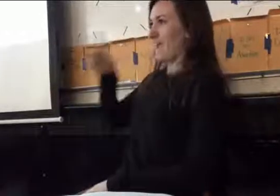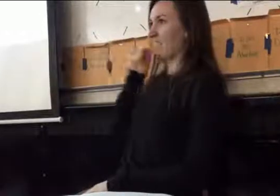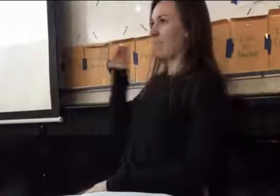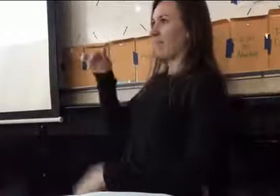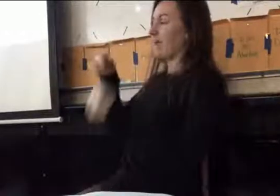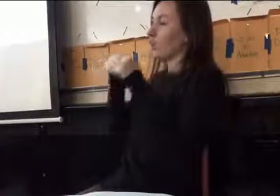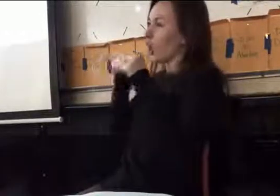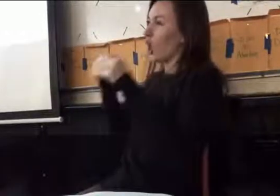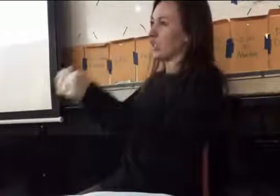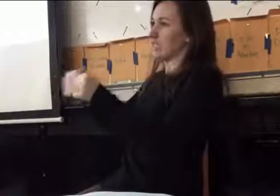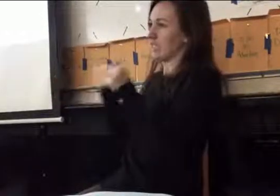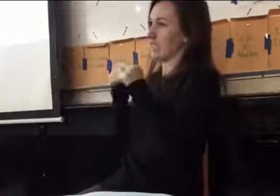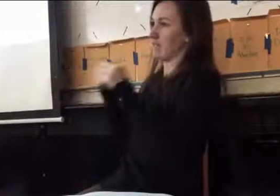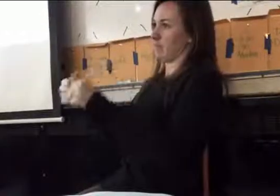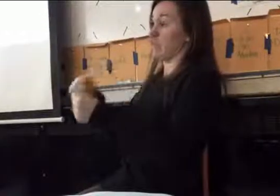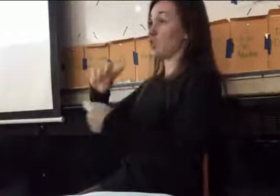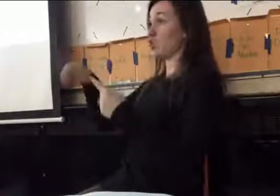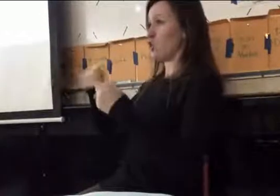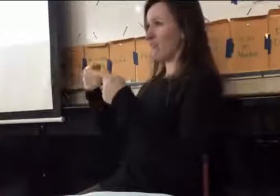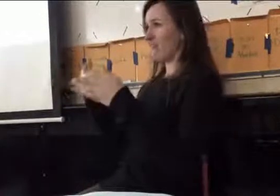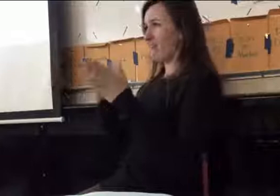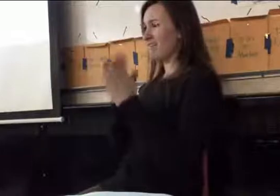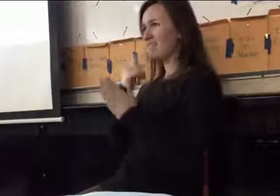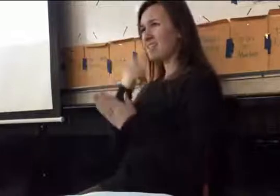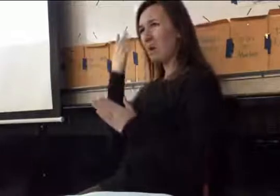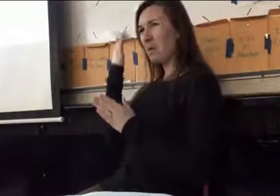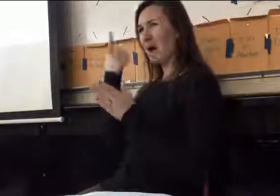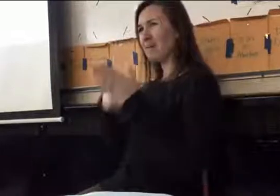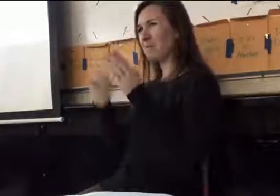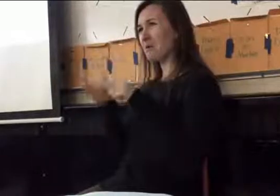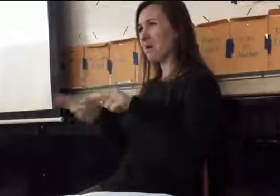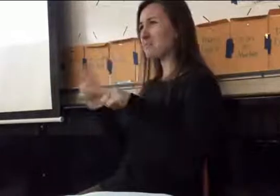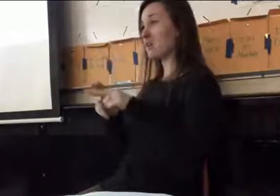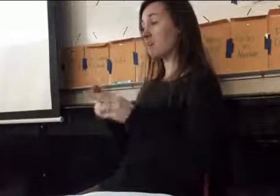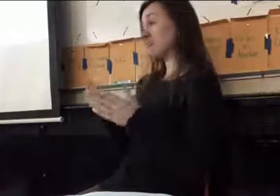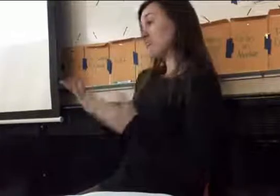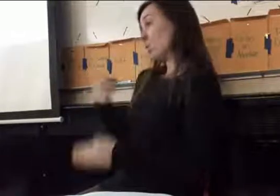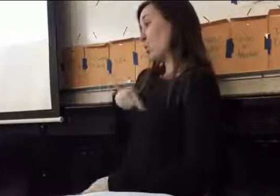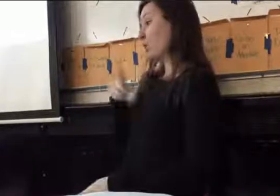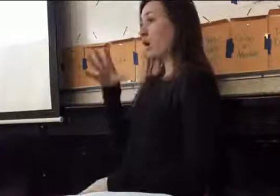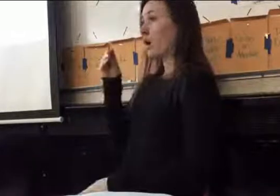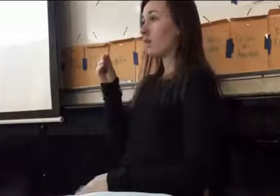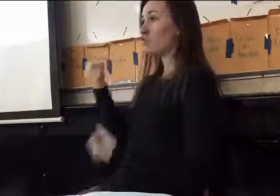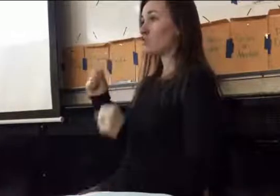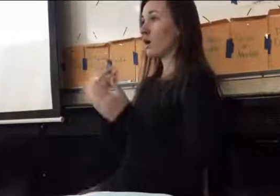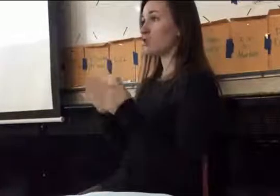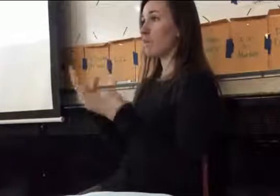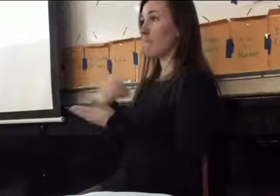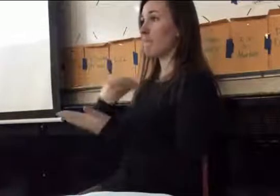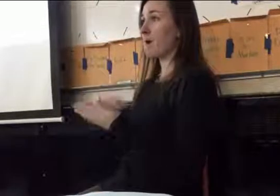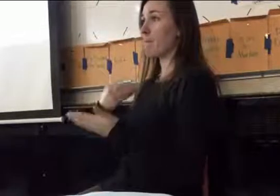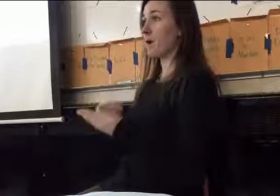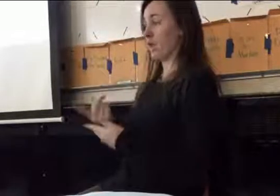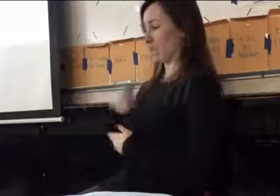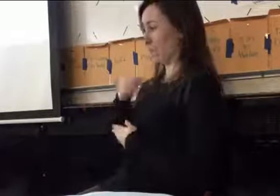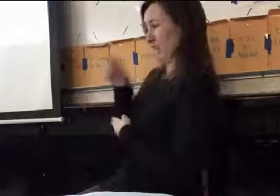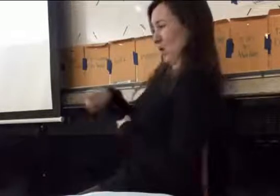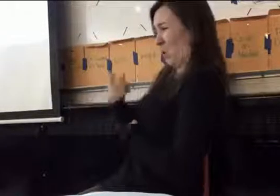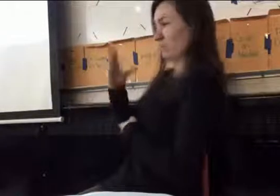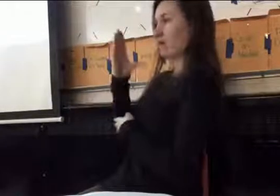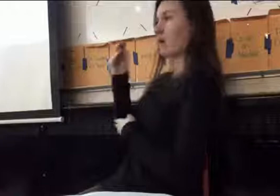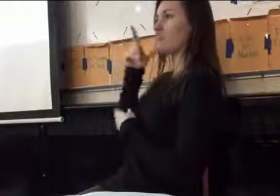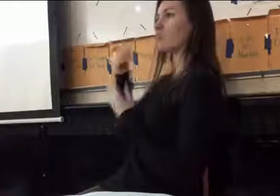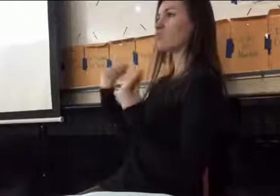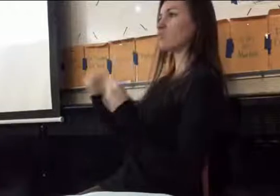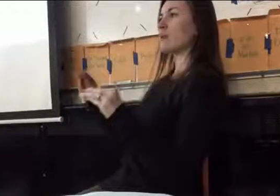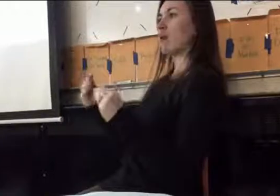constantly. Now, when they asked them and they said, why are you doing this? They're like, we're just another company, right? We're the only one in the marketplace. We have the ability to make money